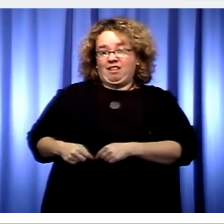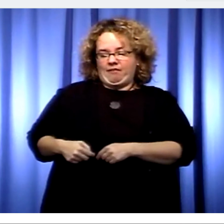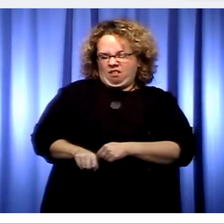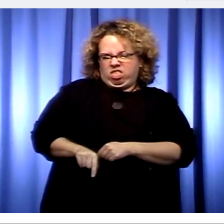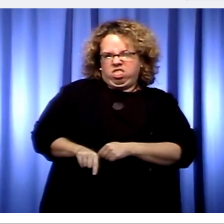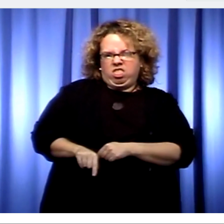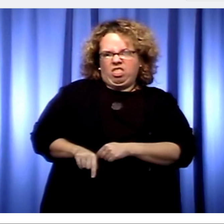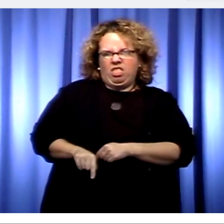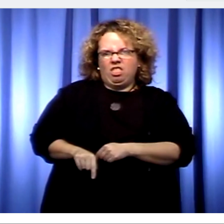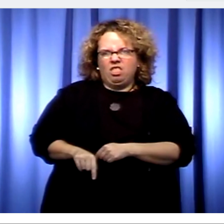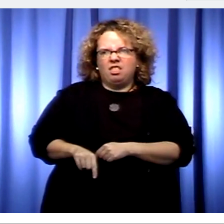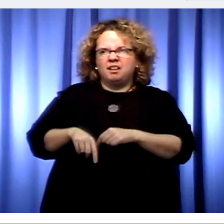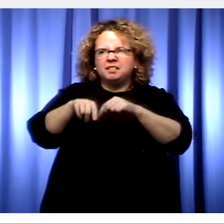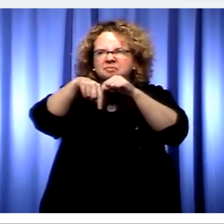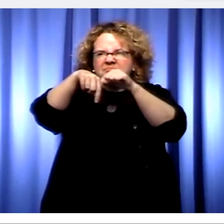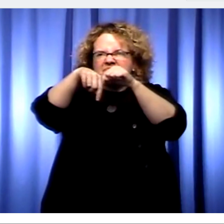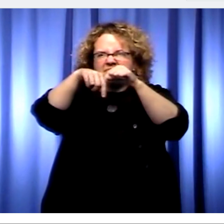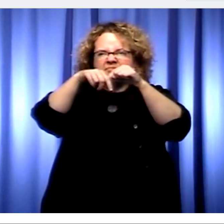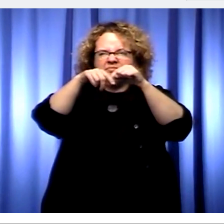as I said earlier.